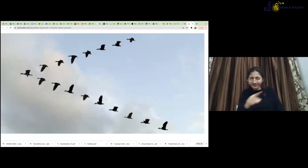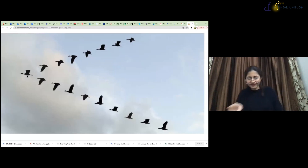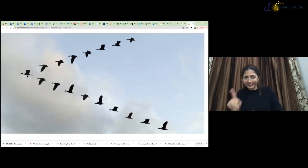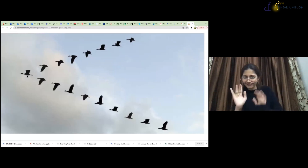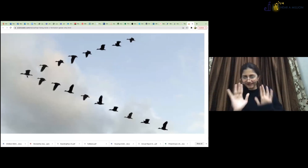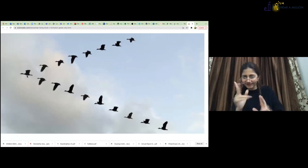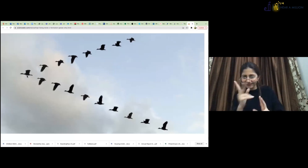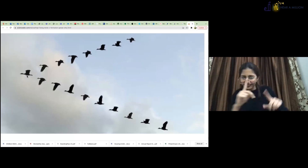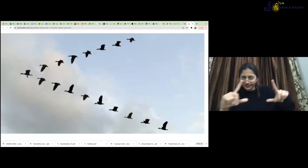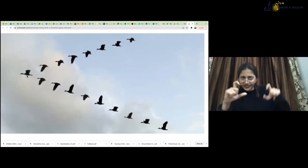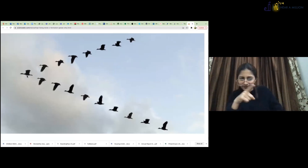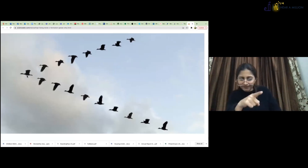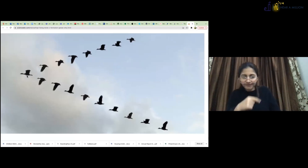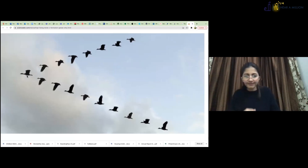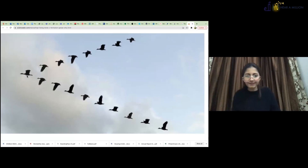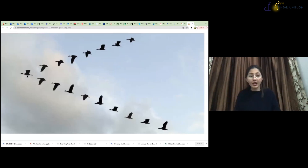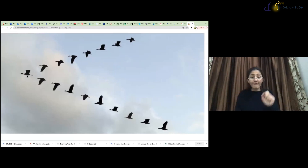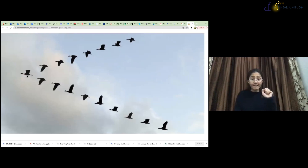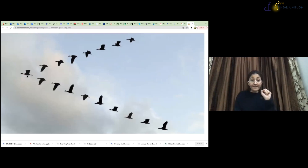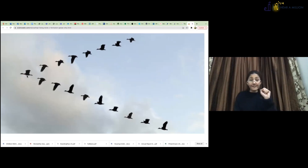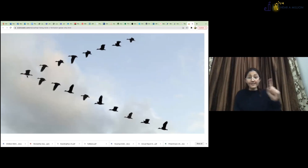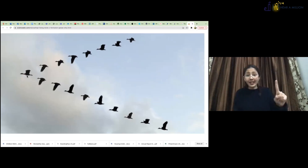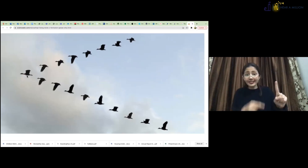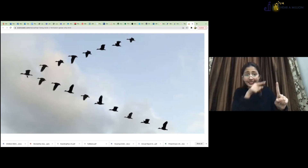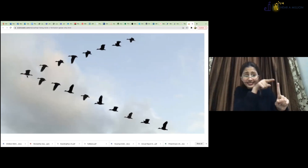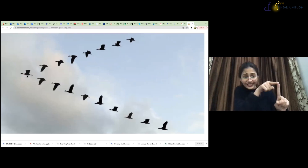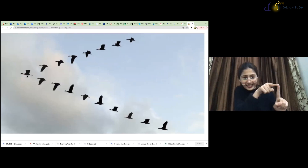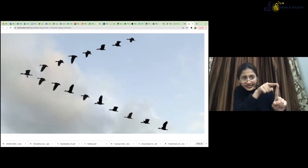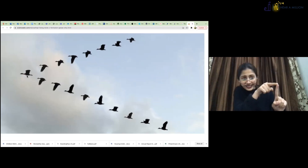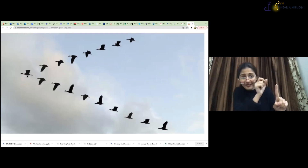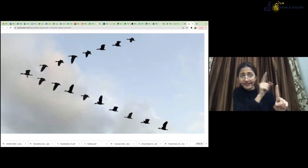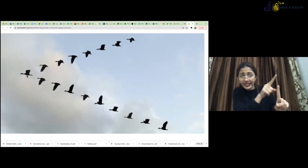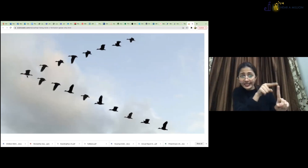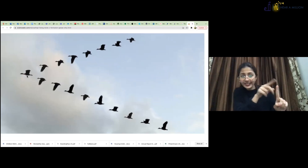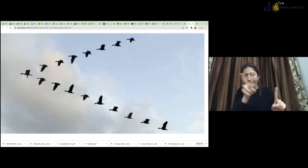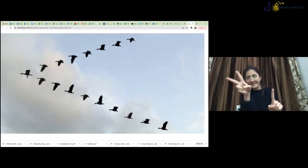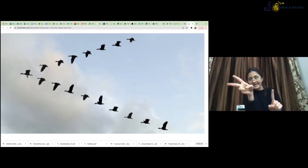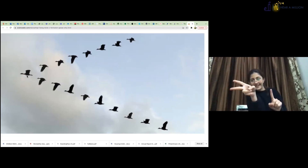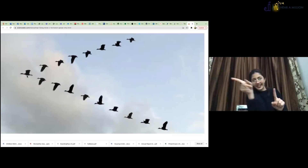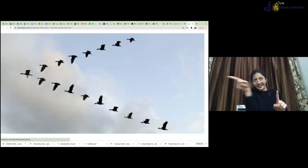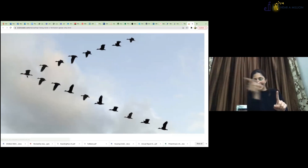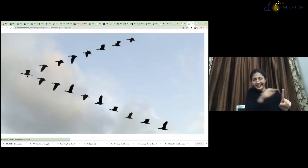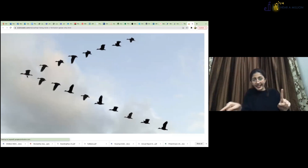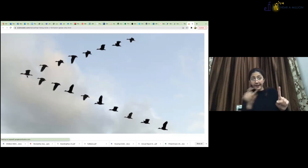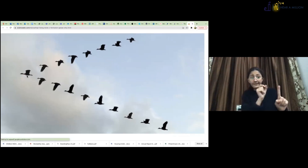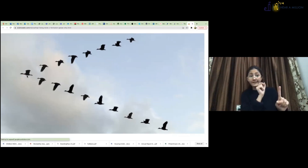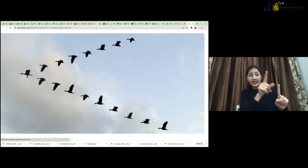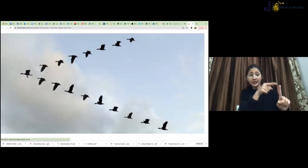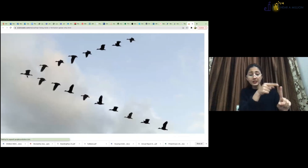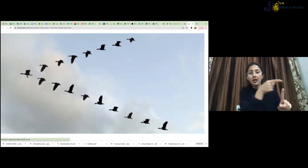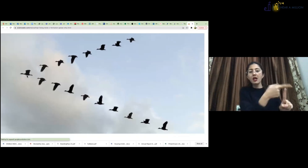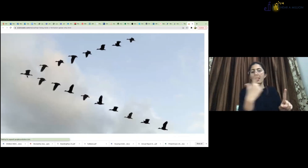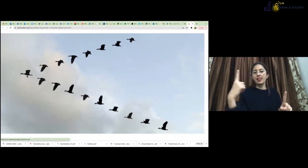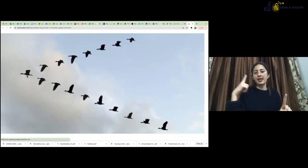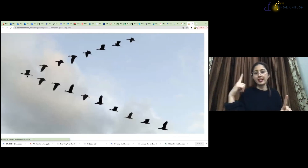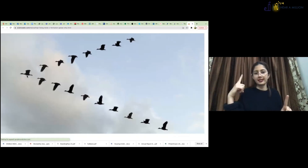front is the leader. The front bird who flies in the front actually sets the